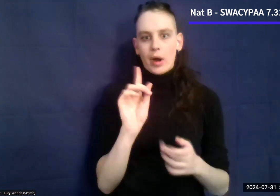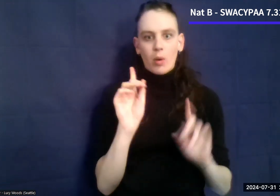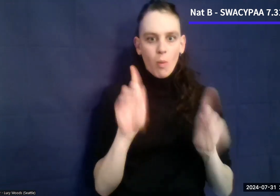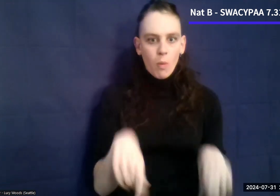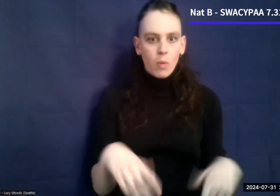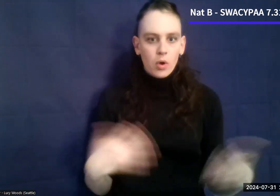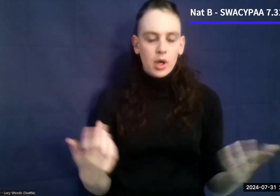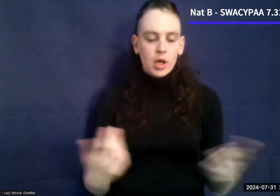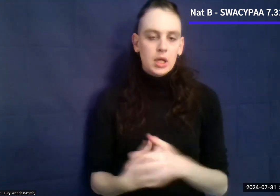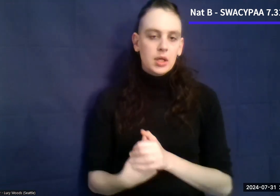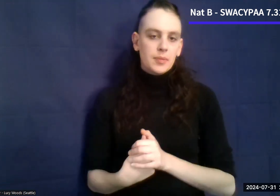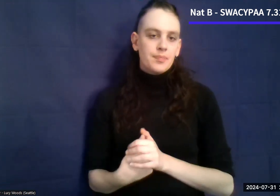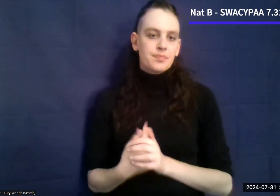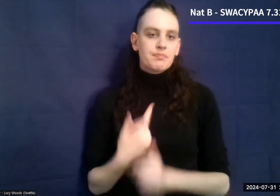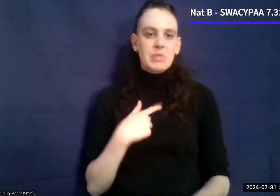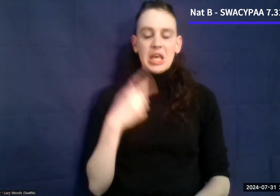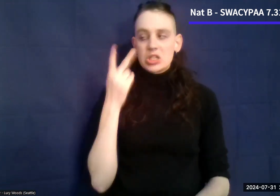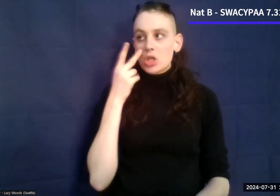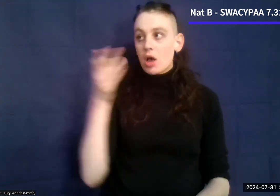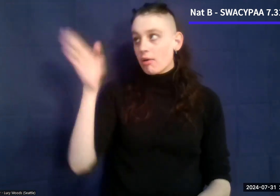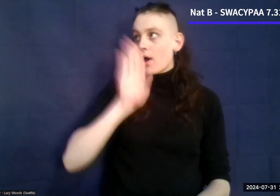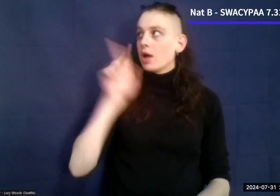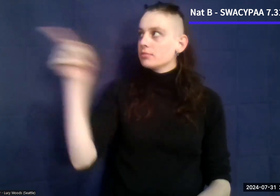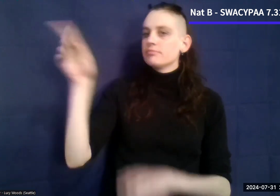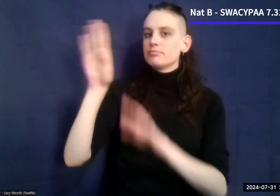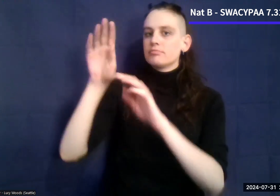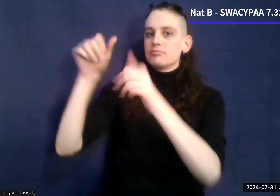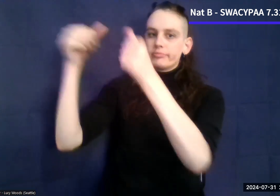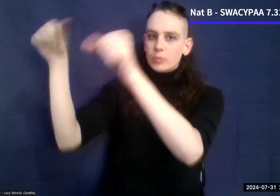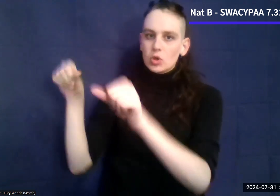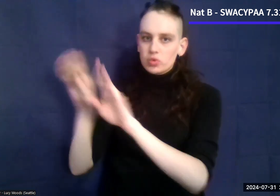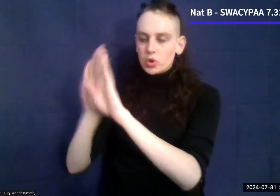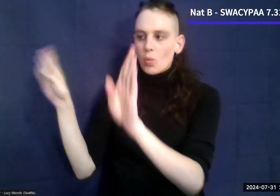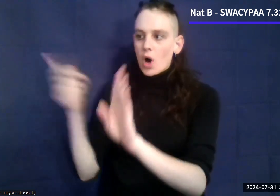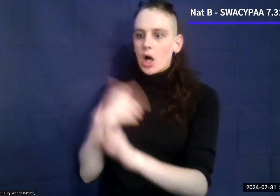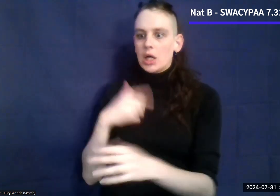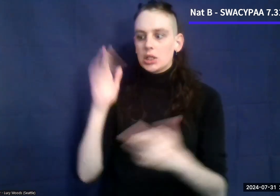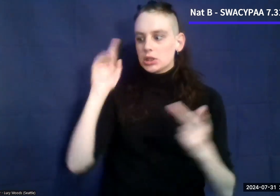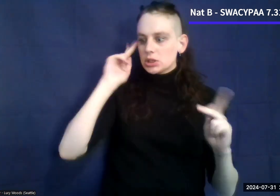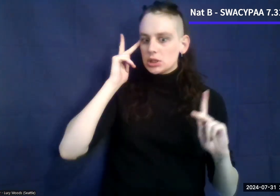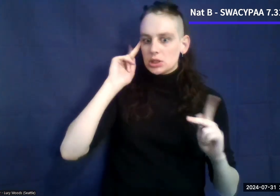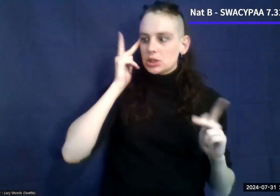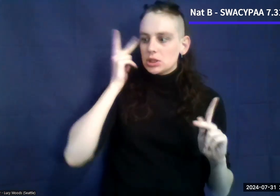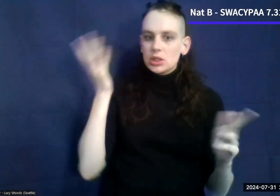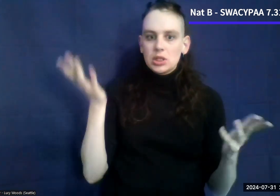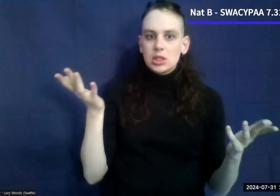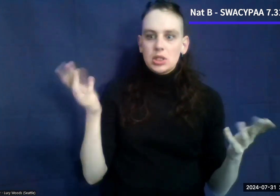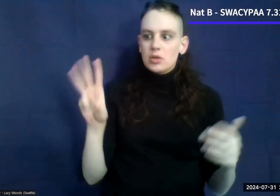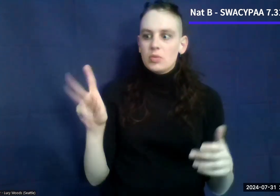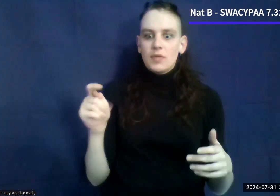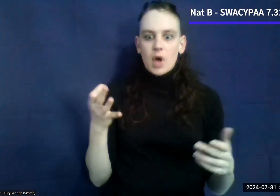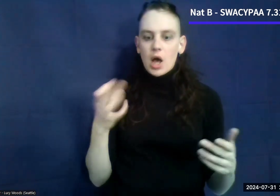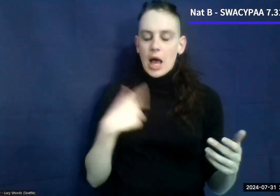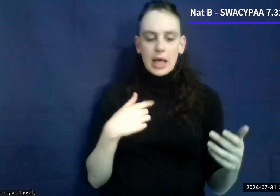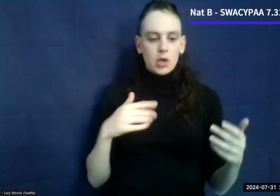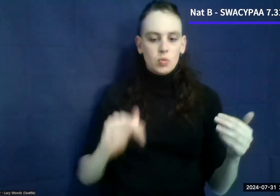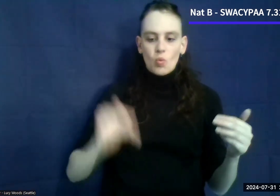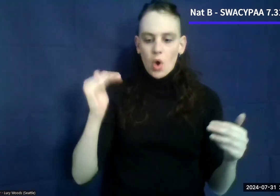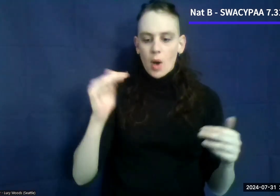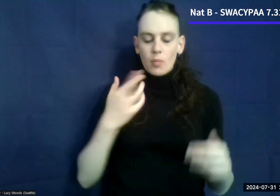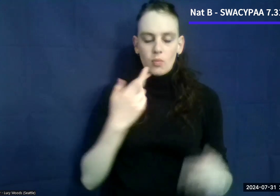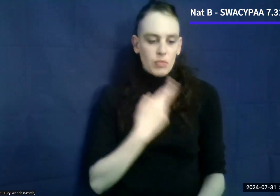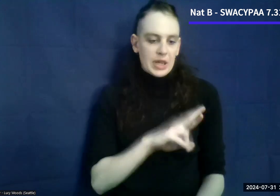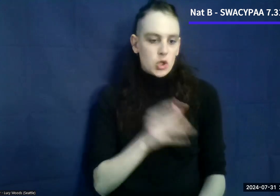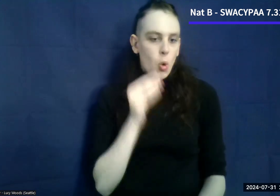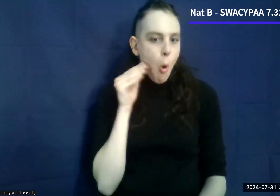you know, I saw God on the walls and I freaked out and I was like, what the heck? Because I was raised in a religious home, went to a religious school